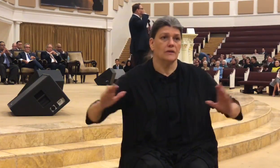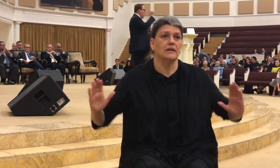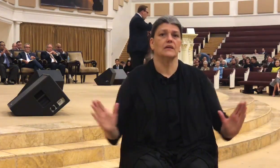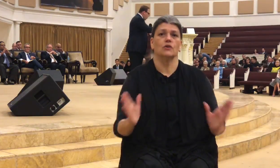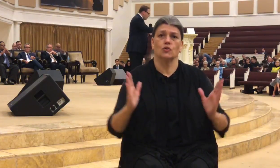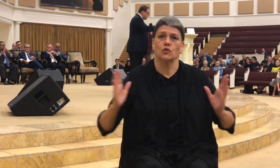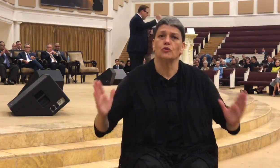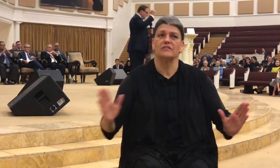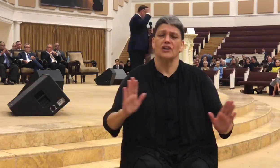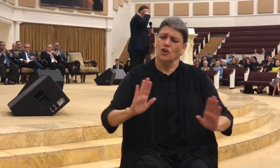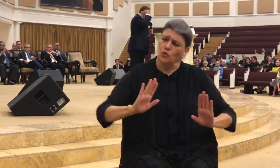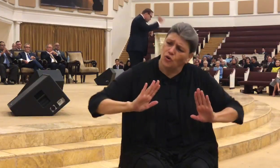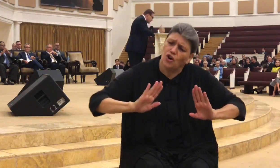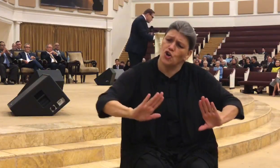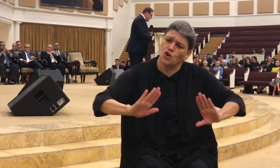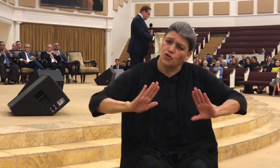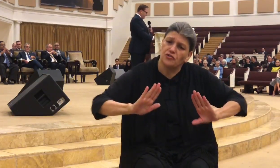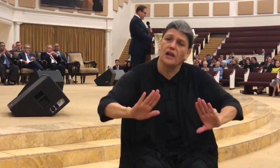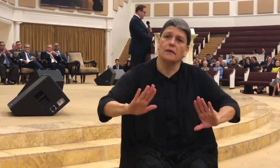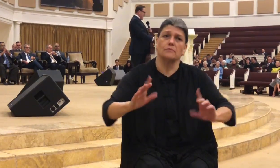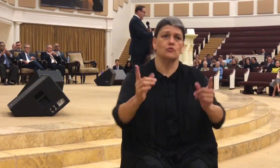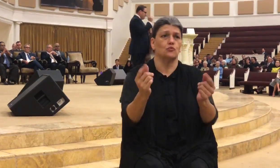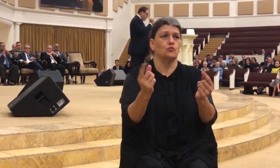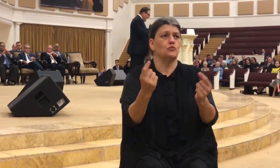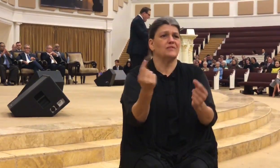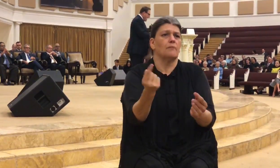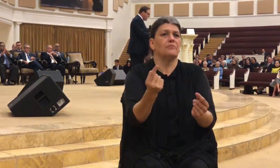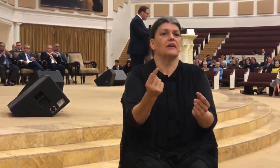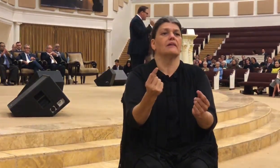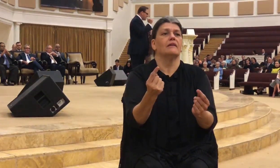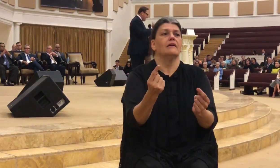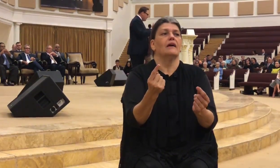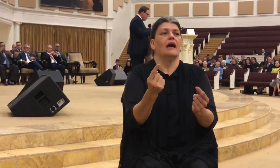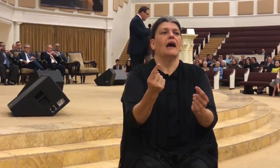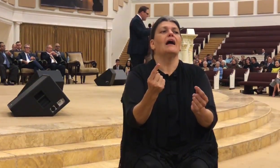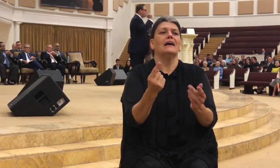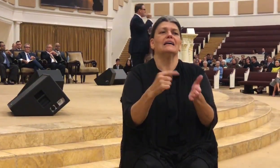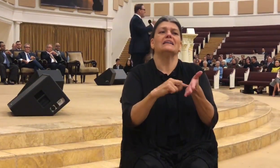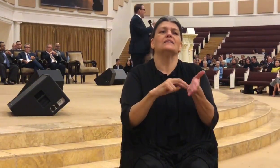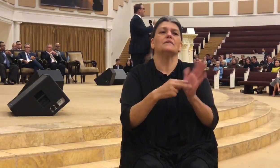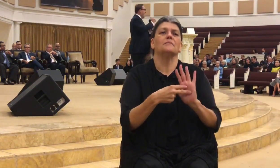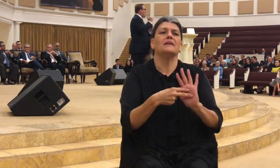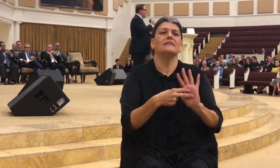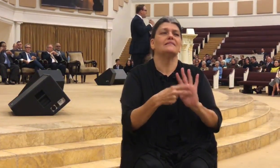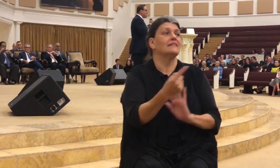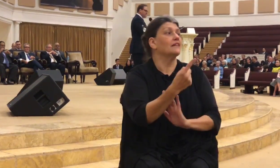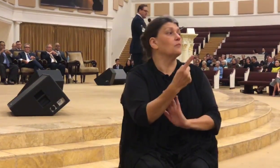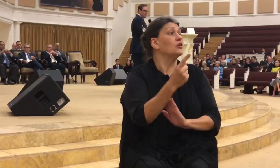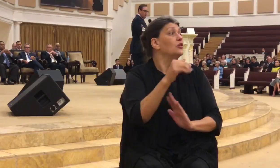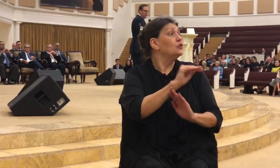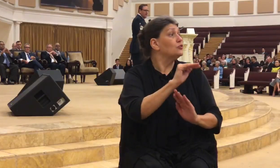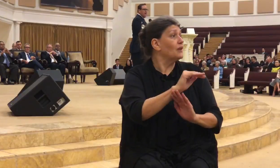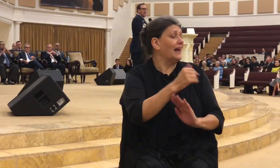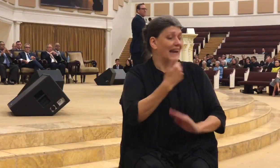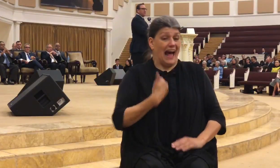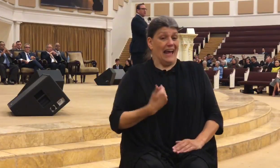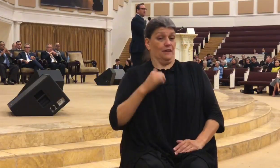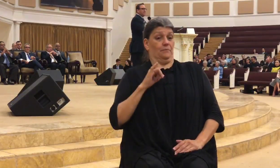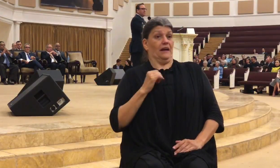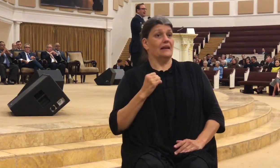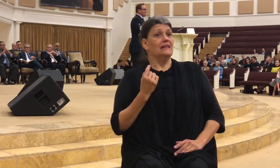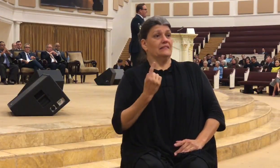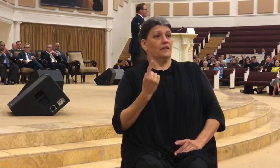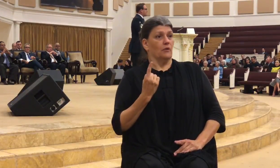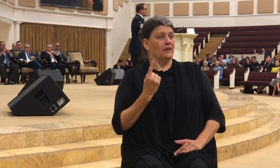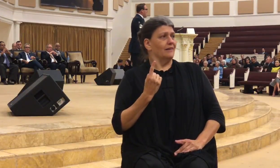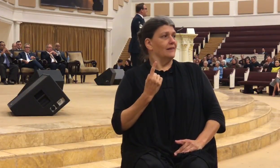to urge to do something, and implies that someone, tonight I am that someone. If you're